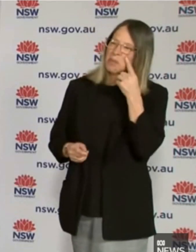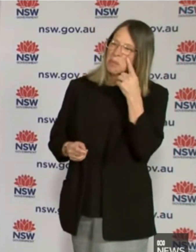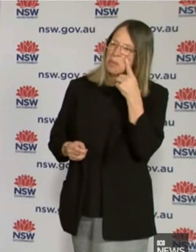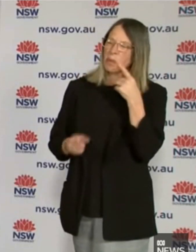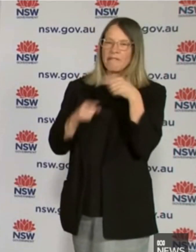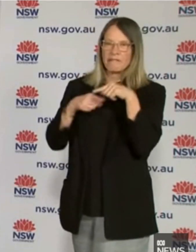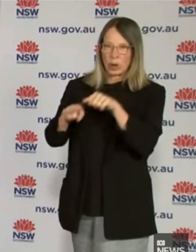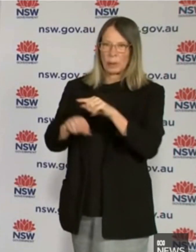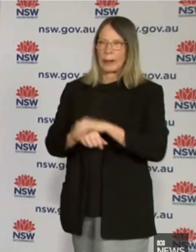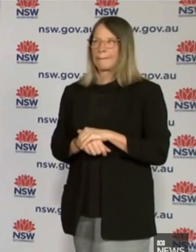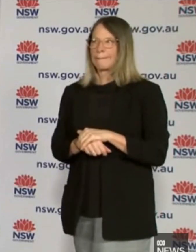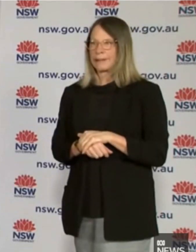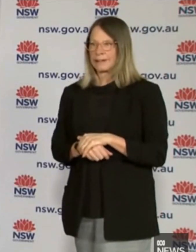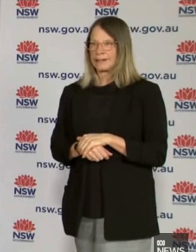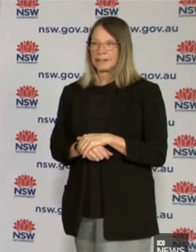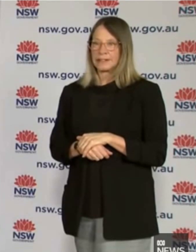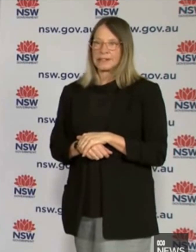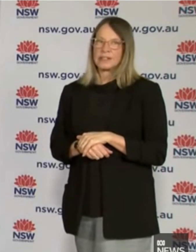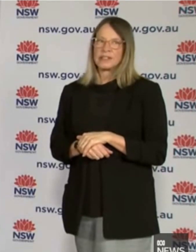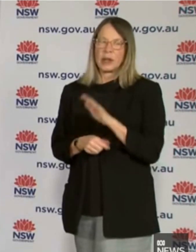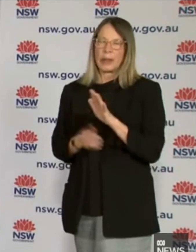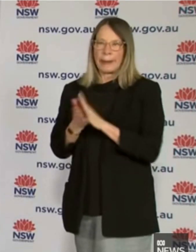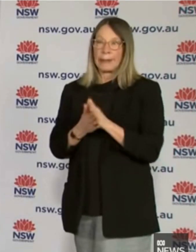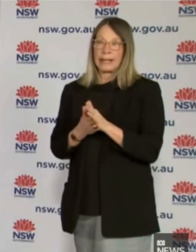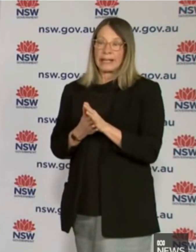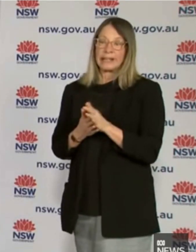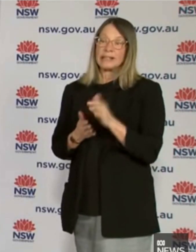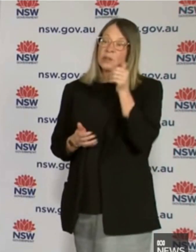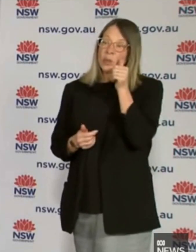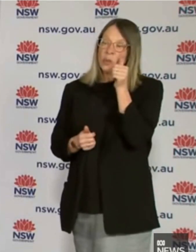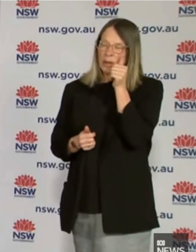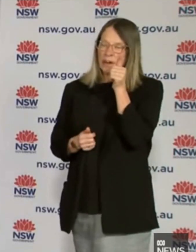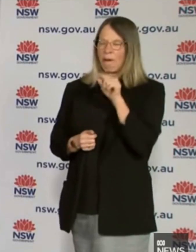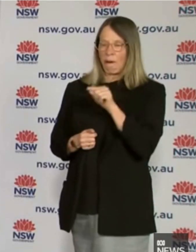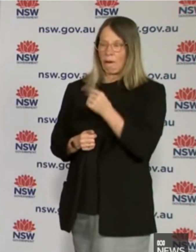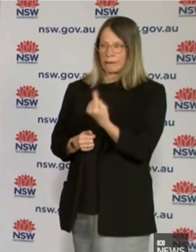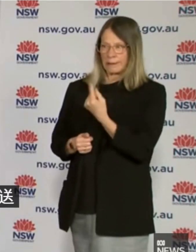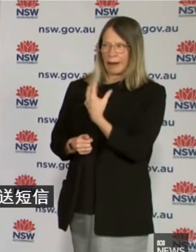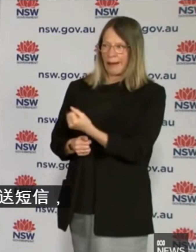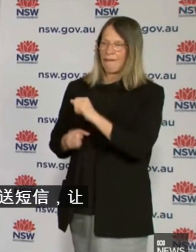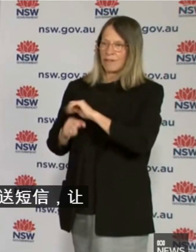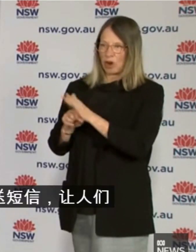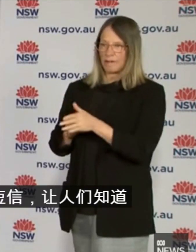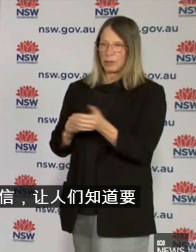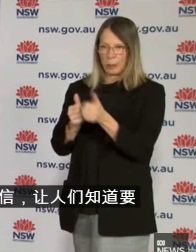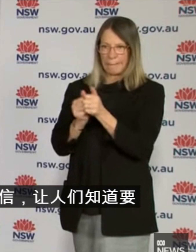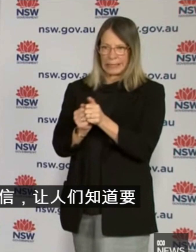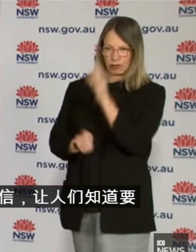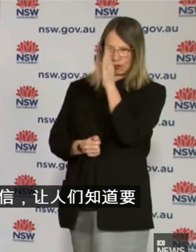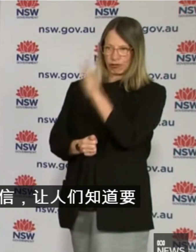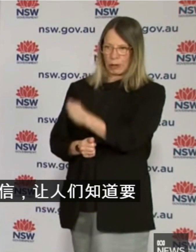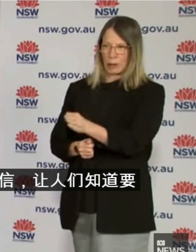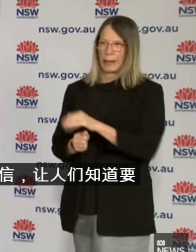we continue to send SMS messages as soon as we're aware of a positive case to let people know